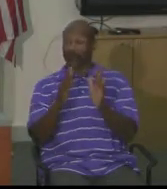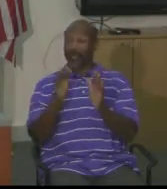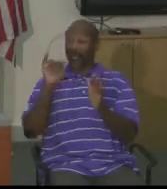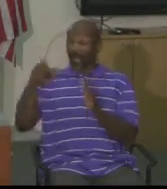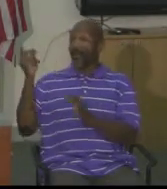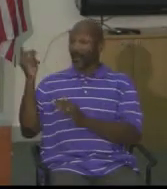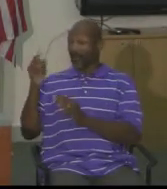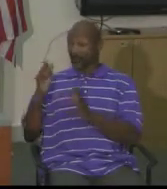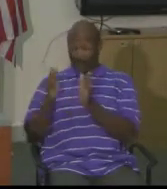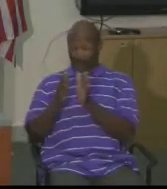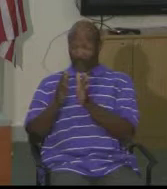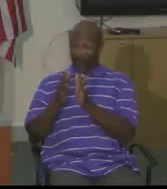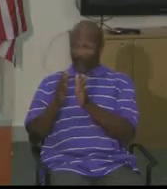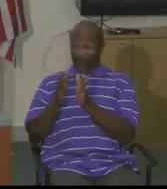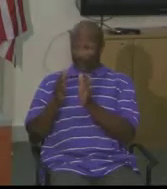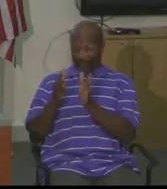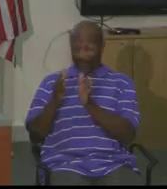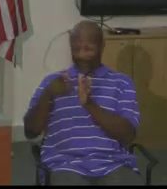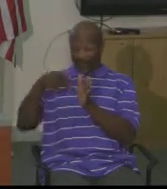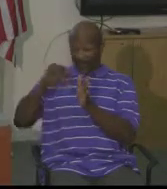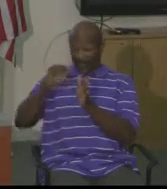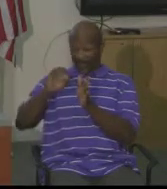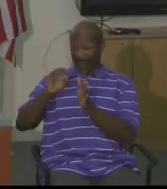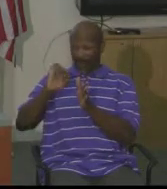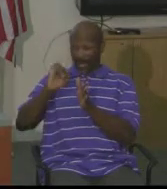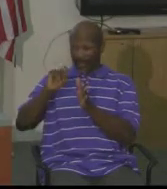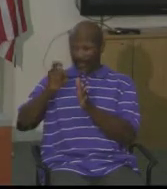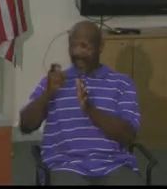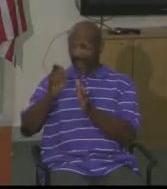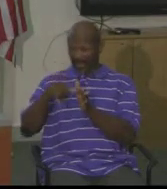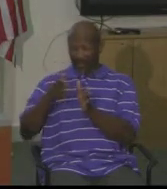This one was about the size of a hard drive, Pico